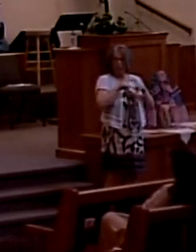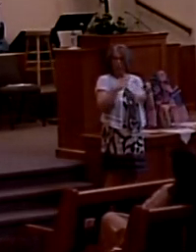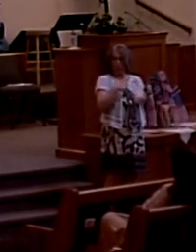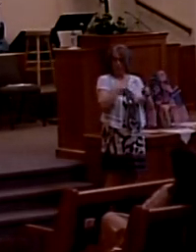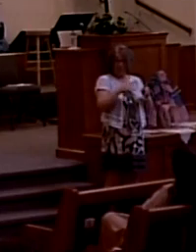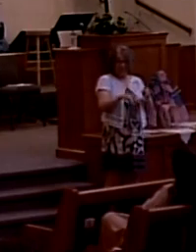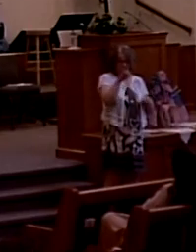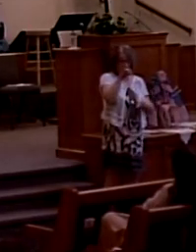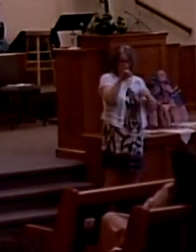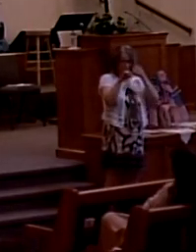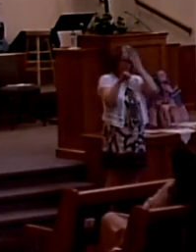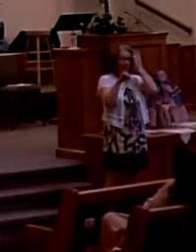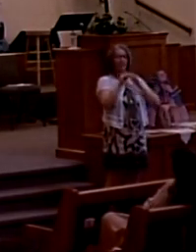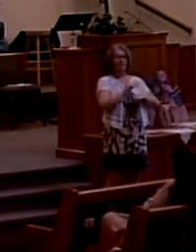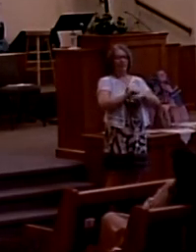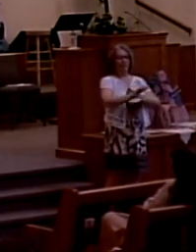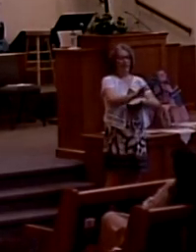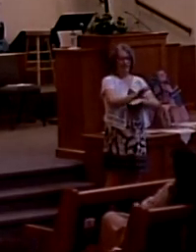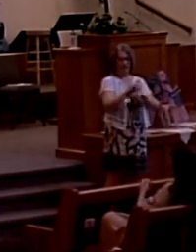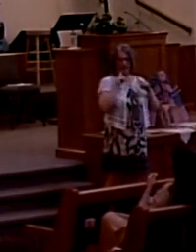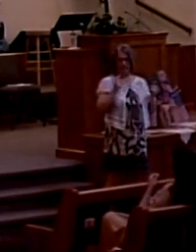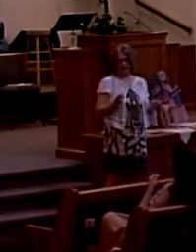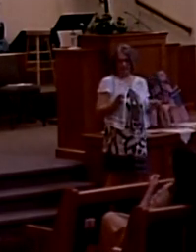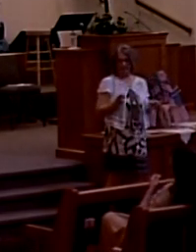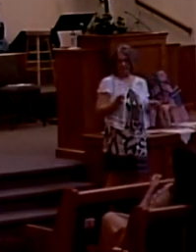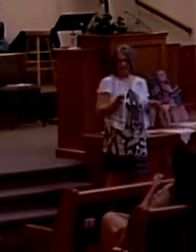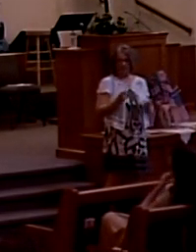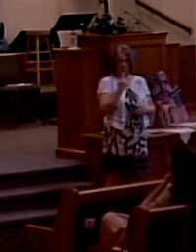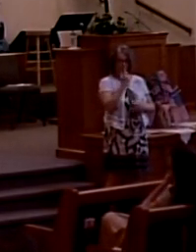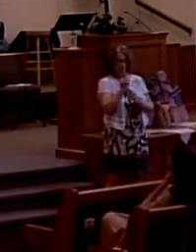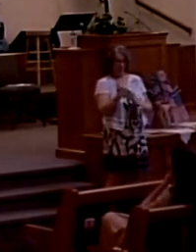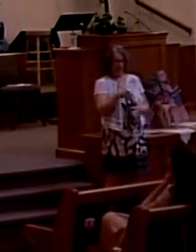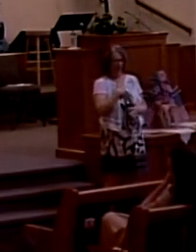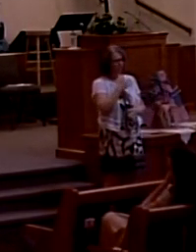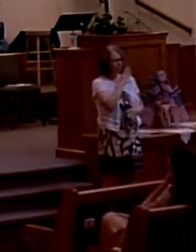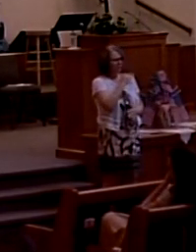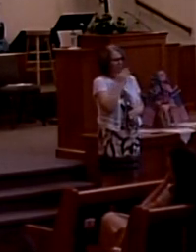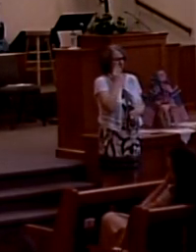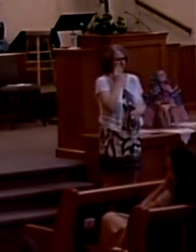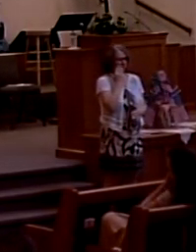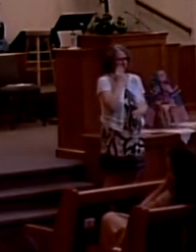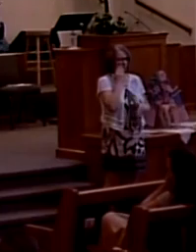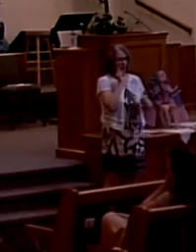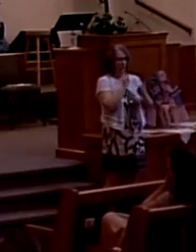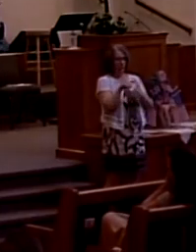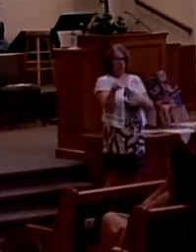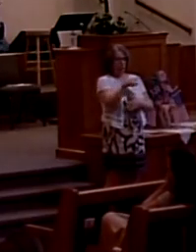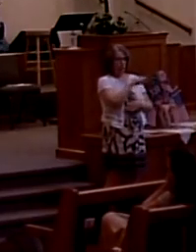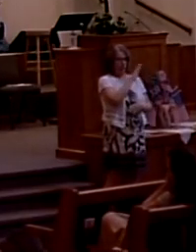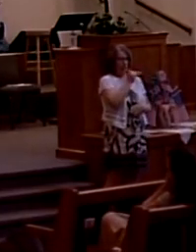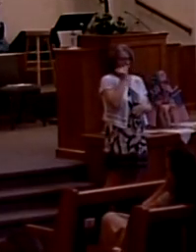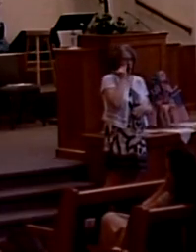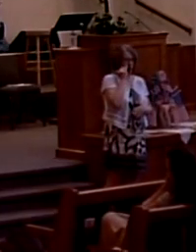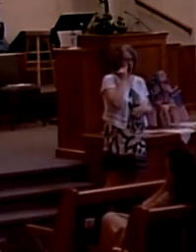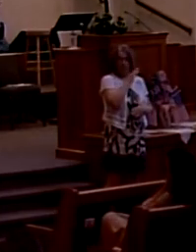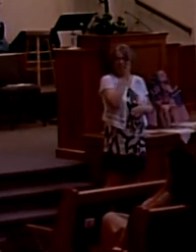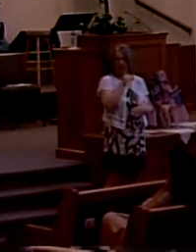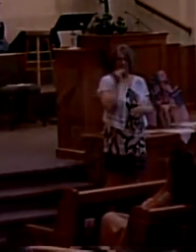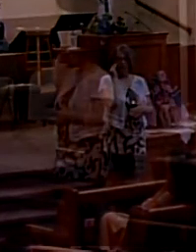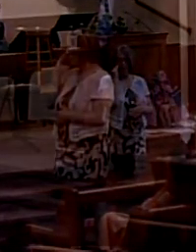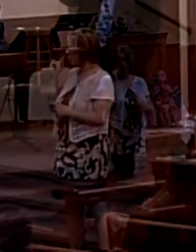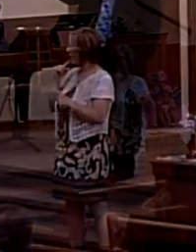find is the effect of sin. One thing that I have never known, and one thing that you have never known, is you have never known